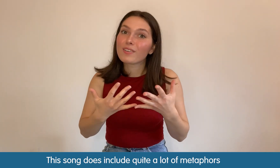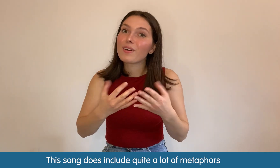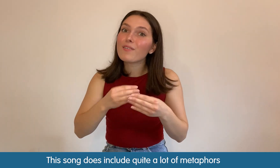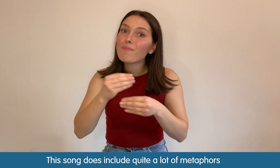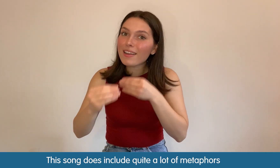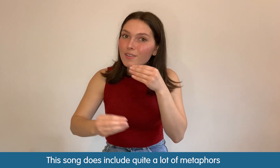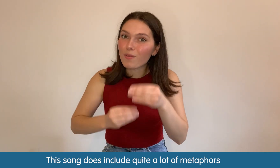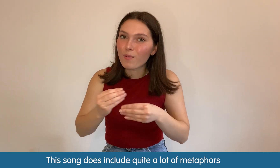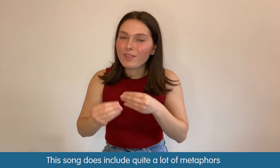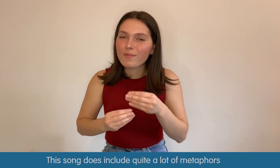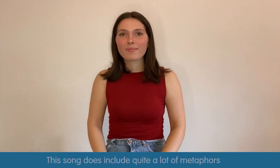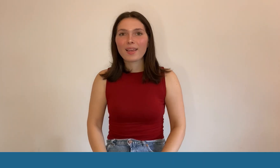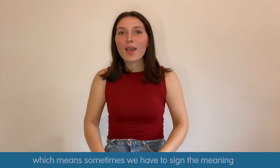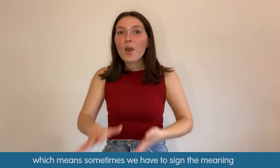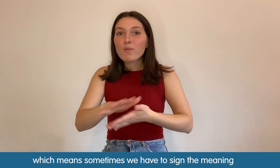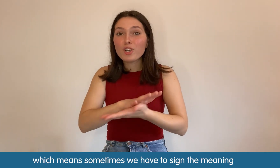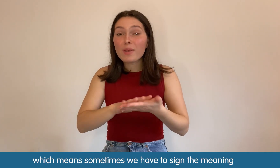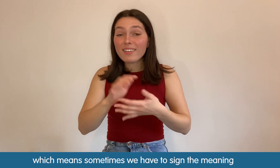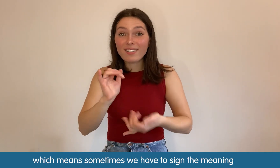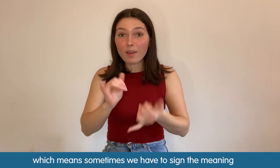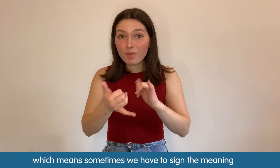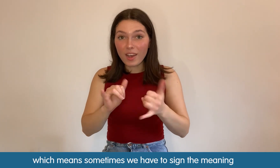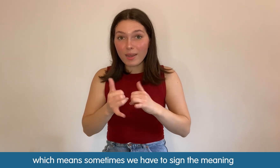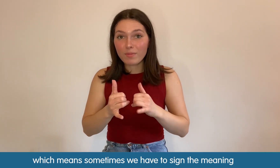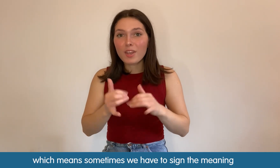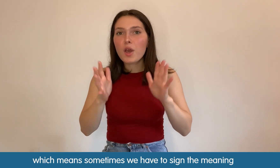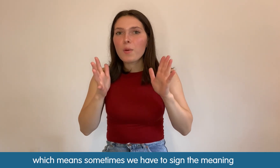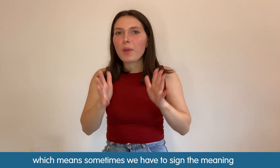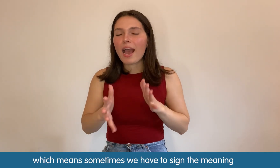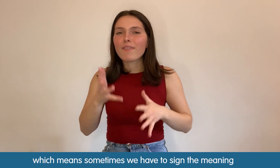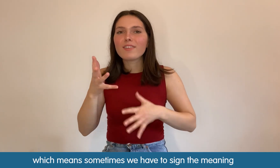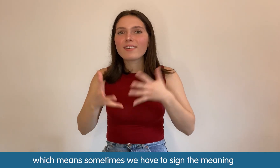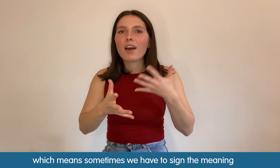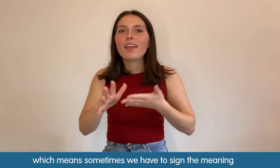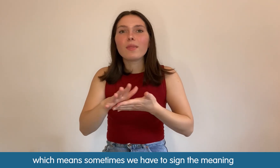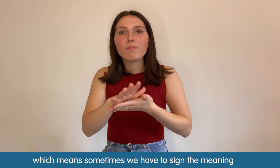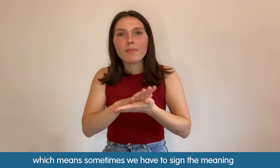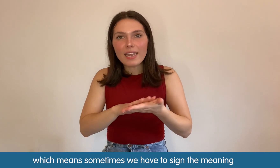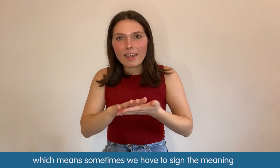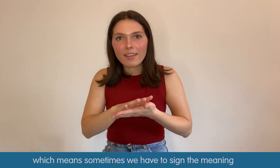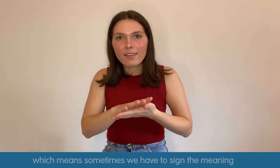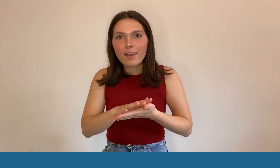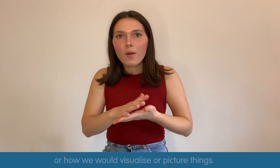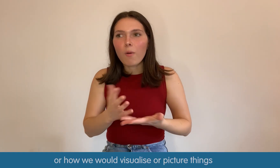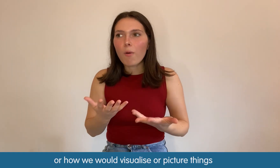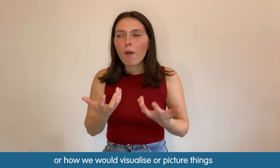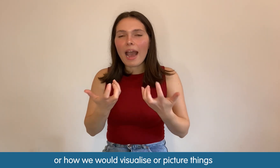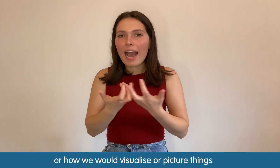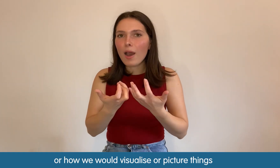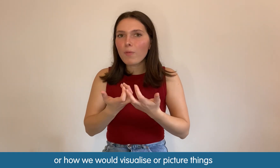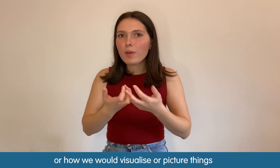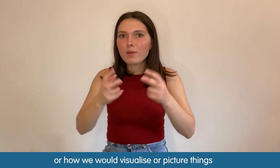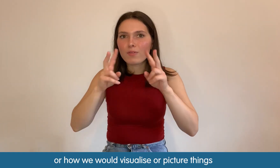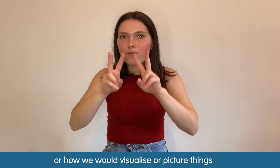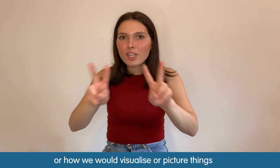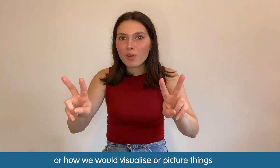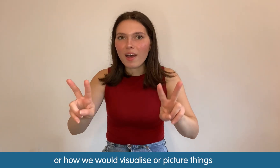of metaphors, which means sometimes we have to sign the meaning or how we would visualize